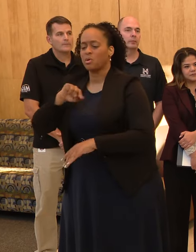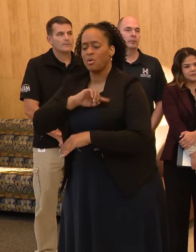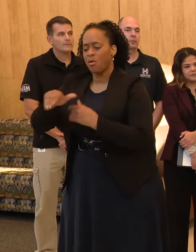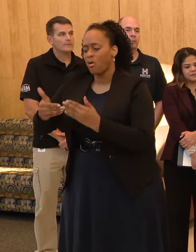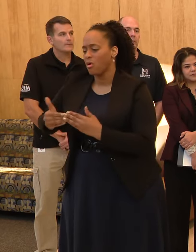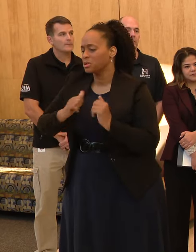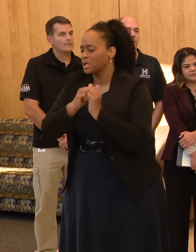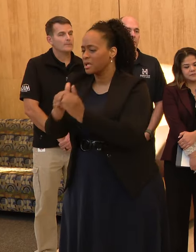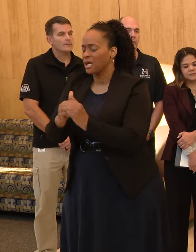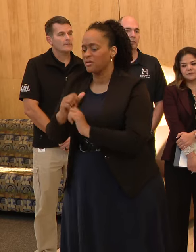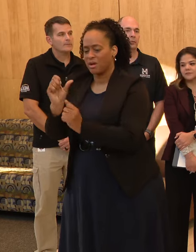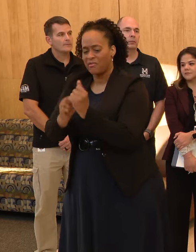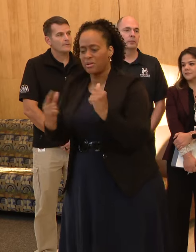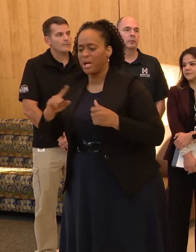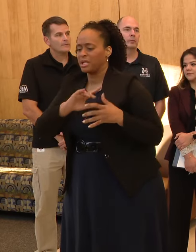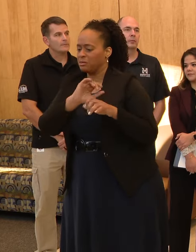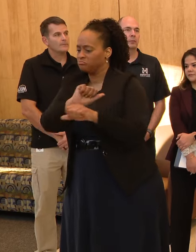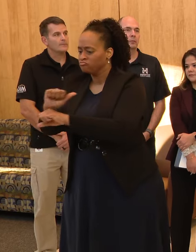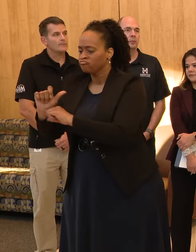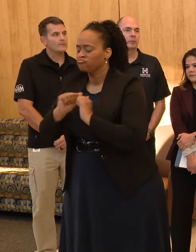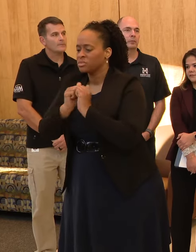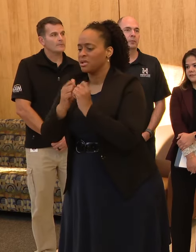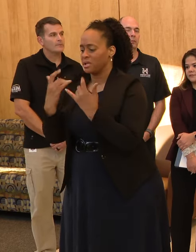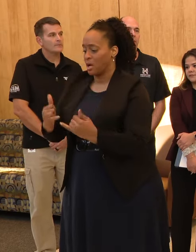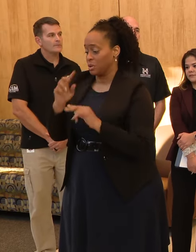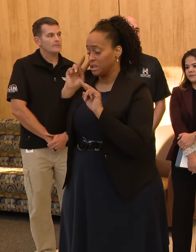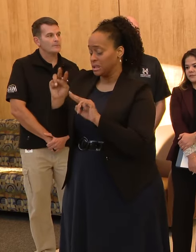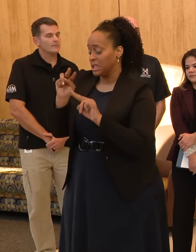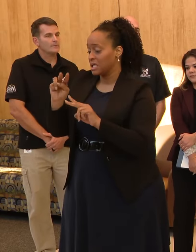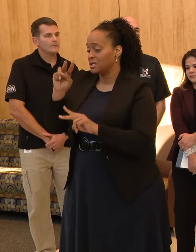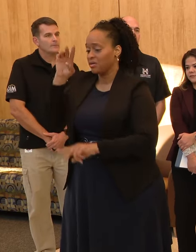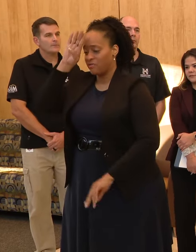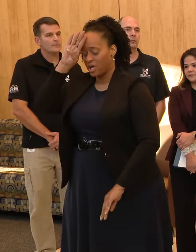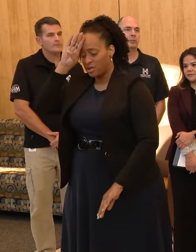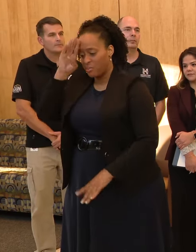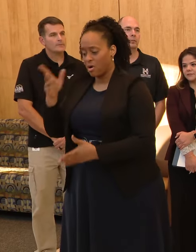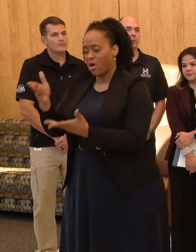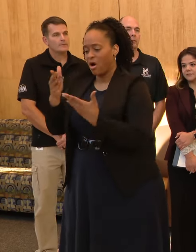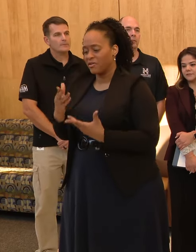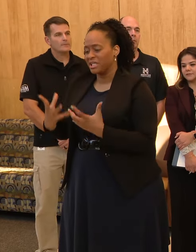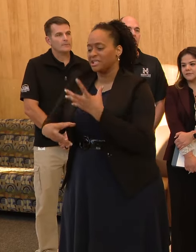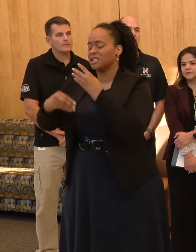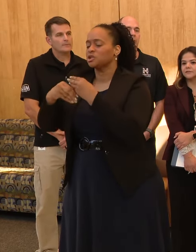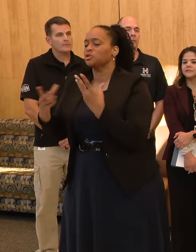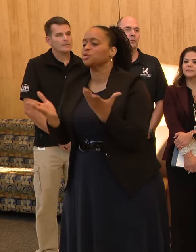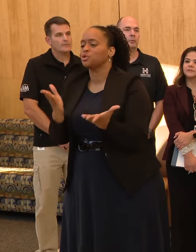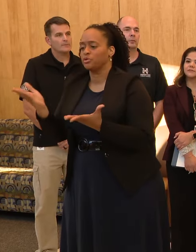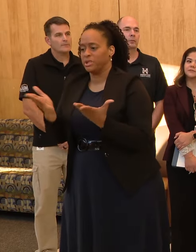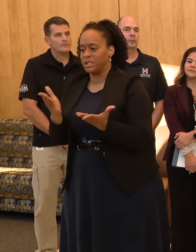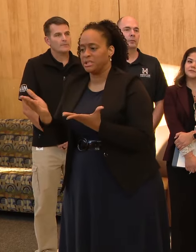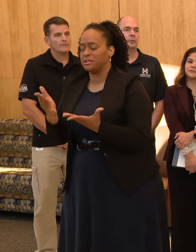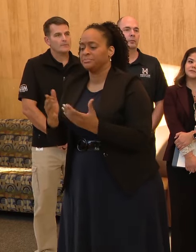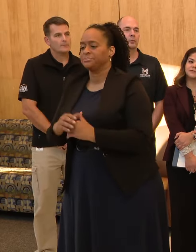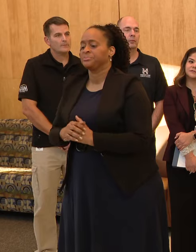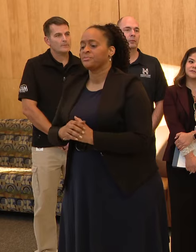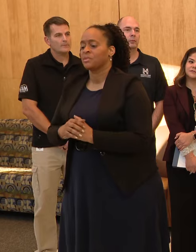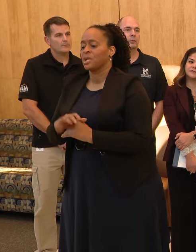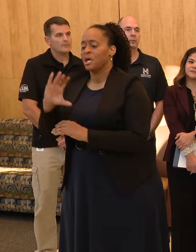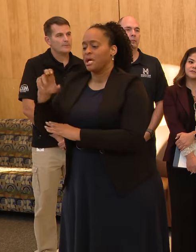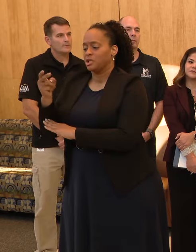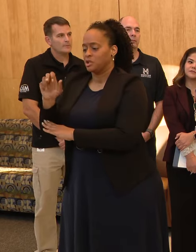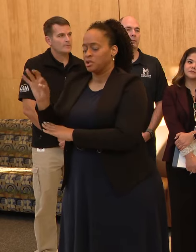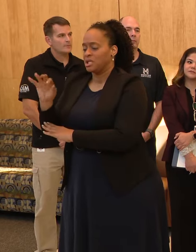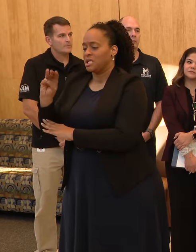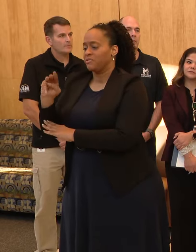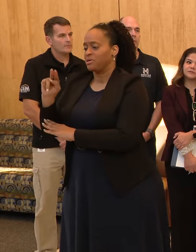together, all hands on deck, and now we're seeing the fire department offer an additional service. And Chief Munoz, if